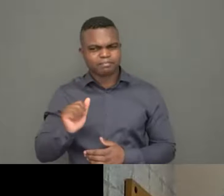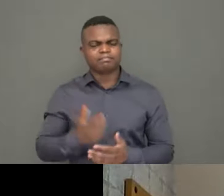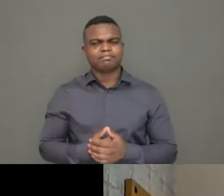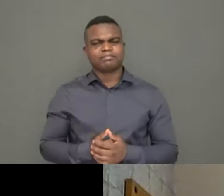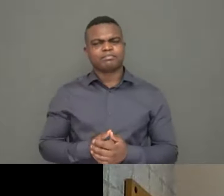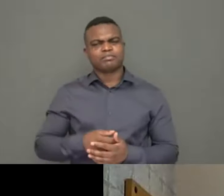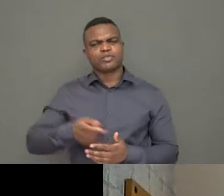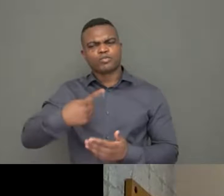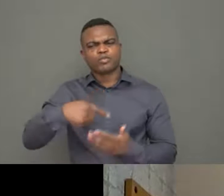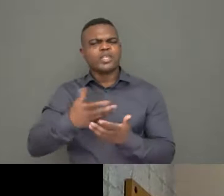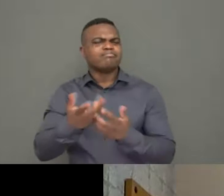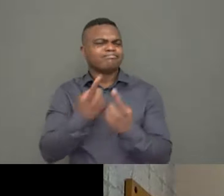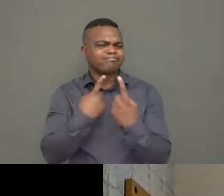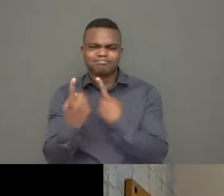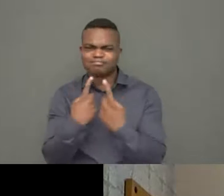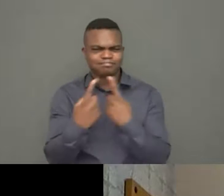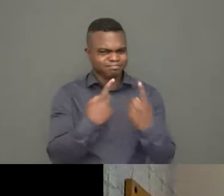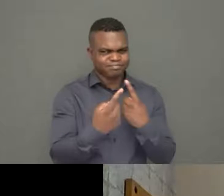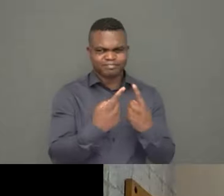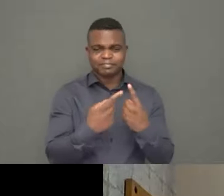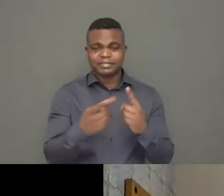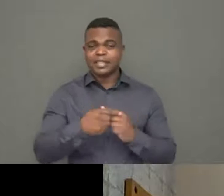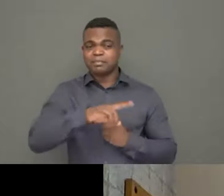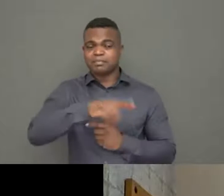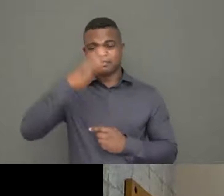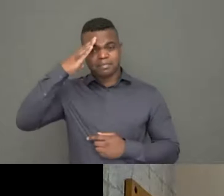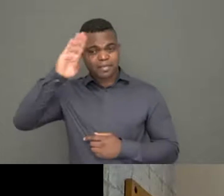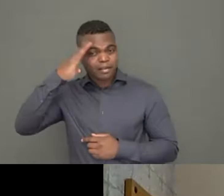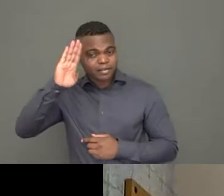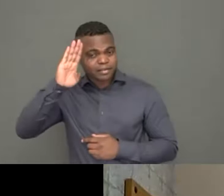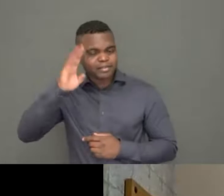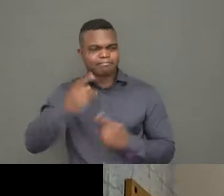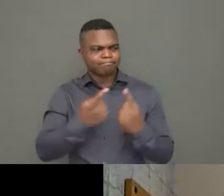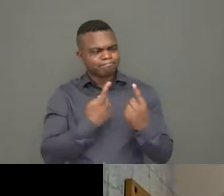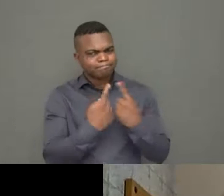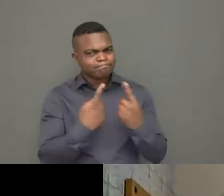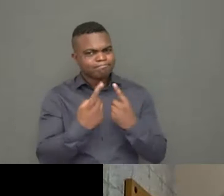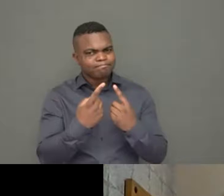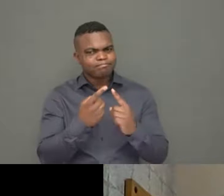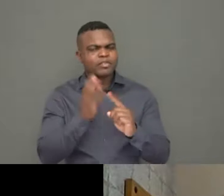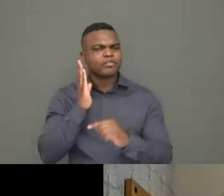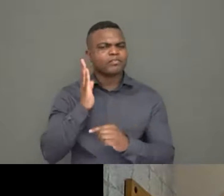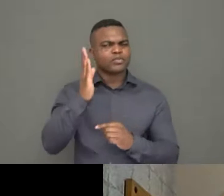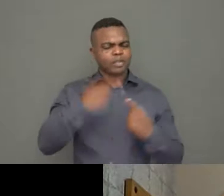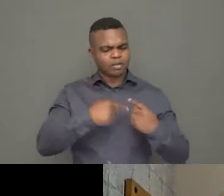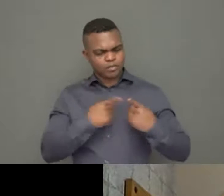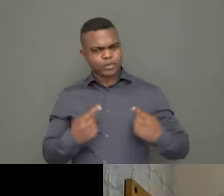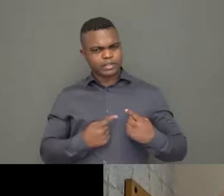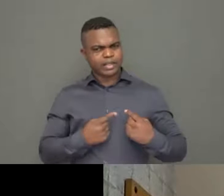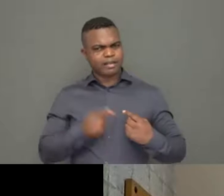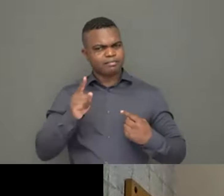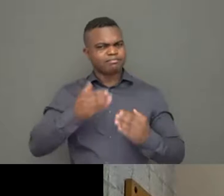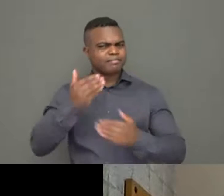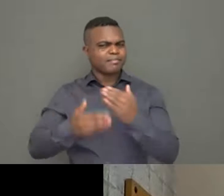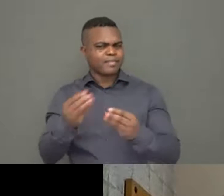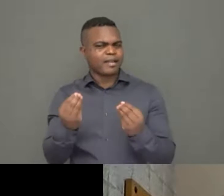volunteering. Like, what are your perspectives on the future of international volunteering and where it's going and how it